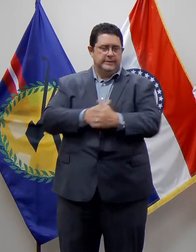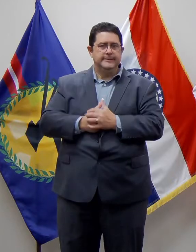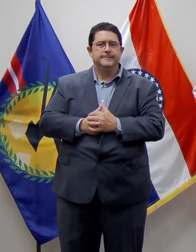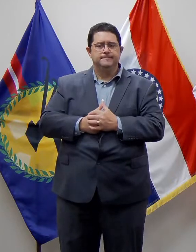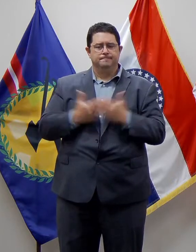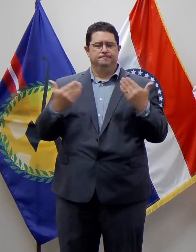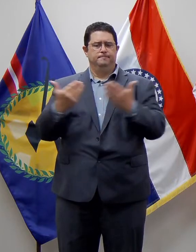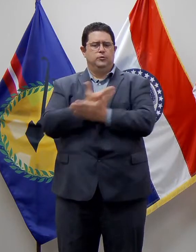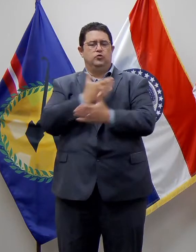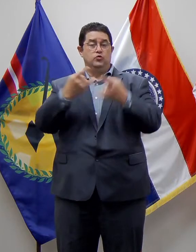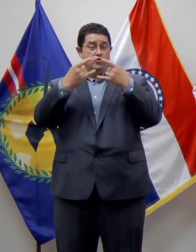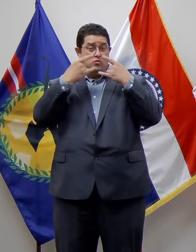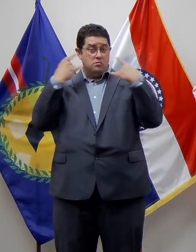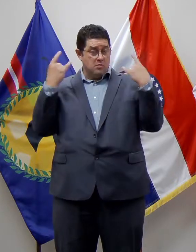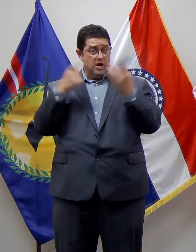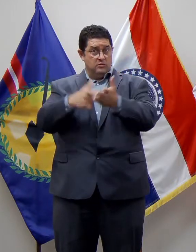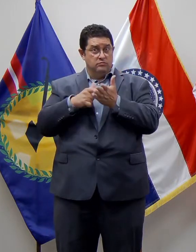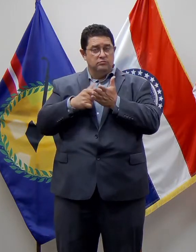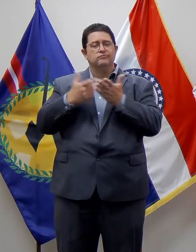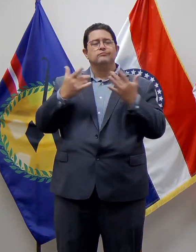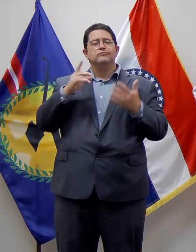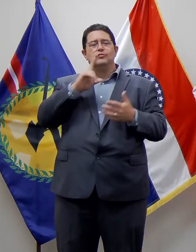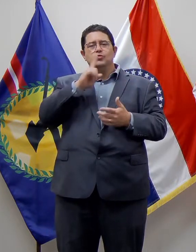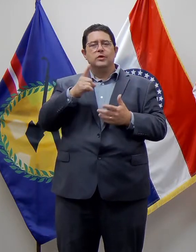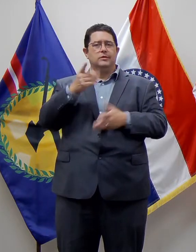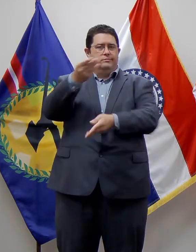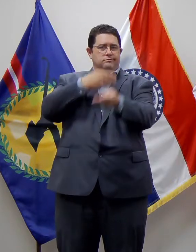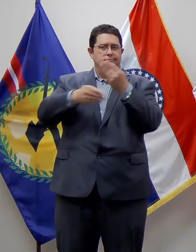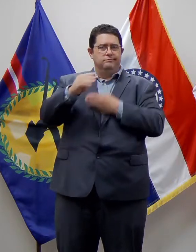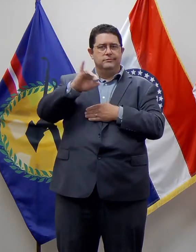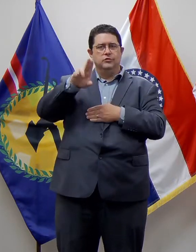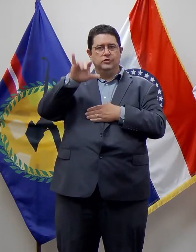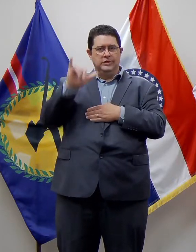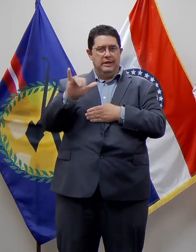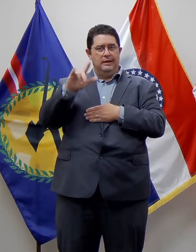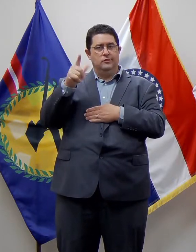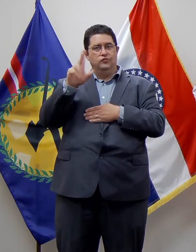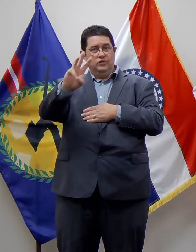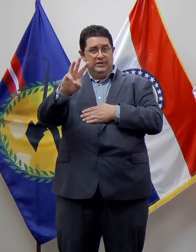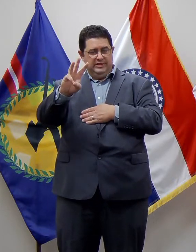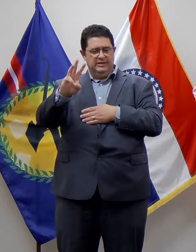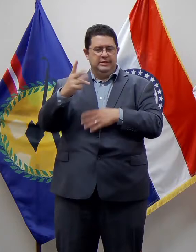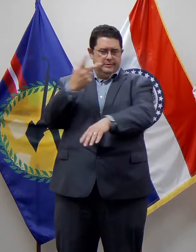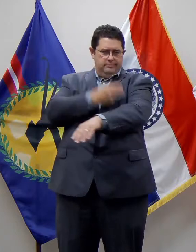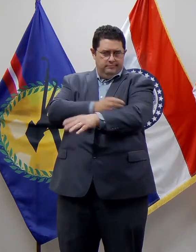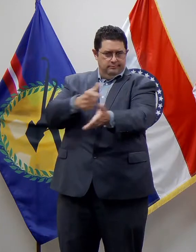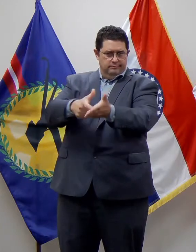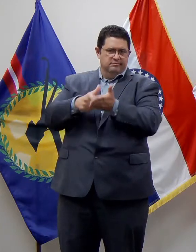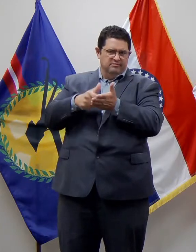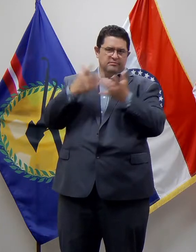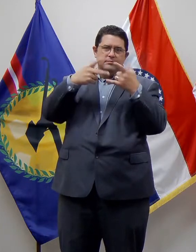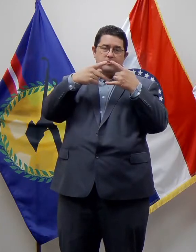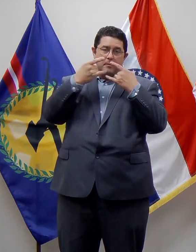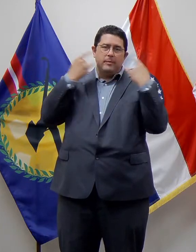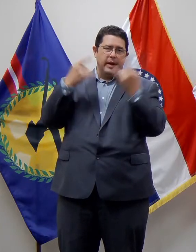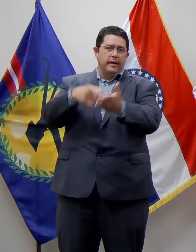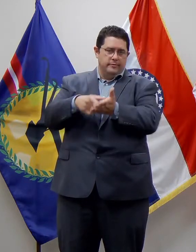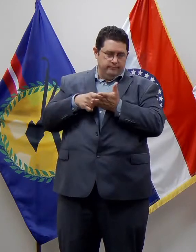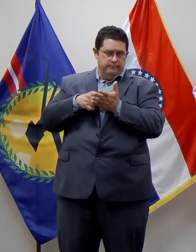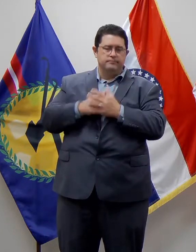This new mask mandate will effectively replace a mask requirement that went into effect July 26 and was challenged in